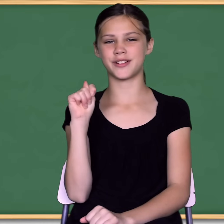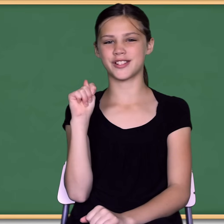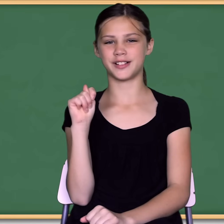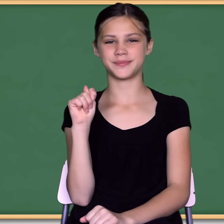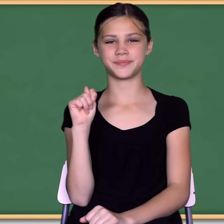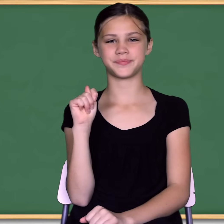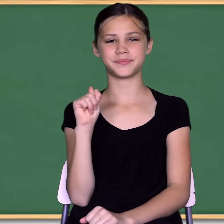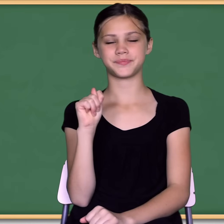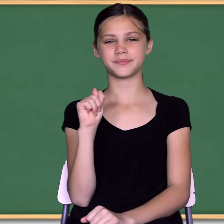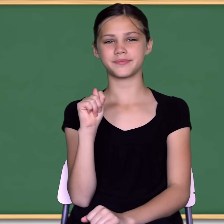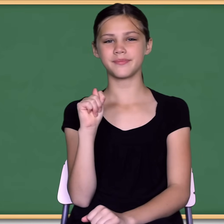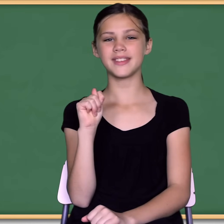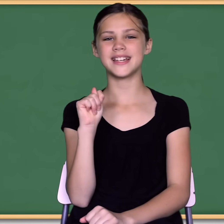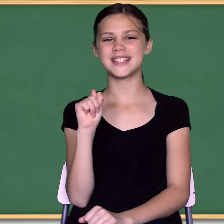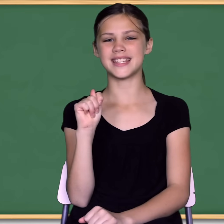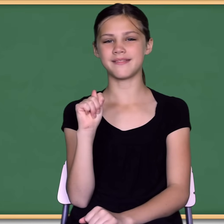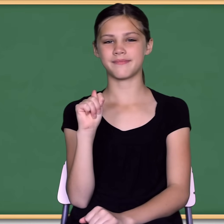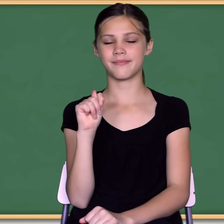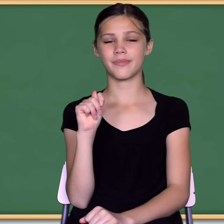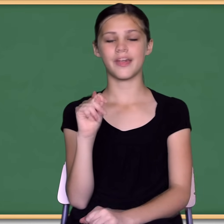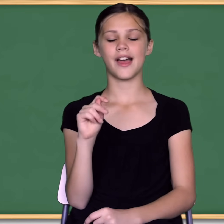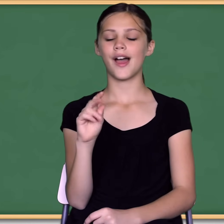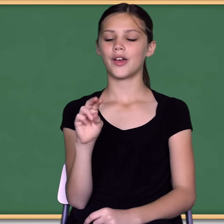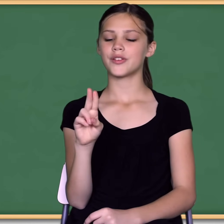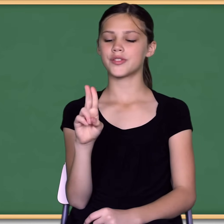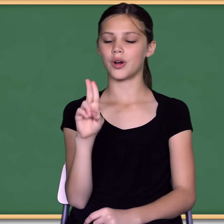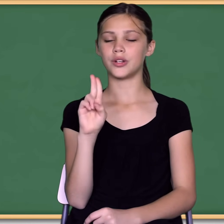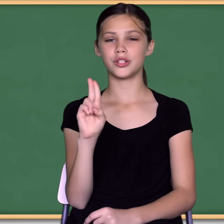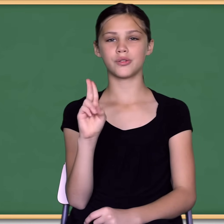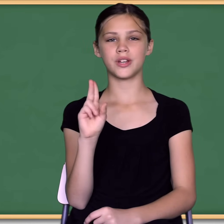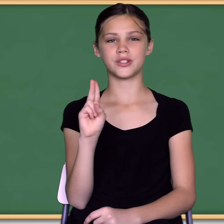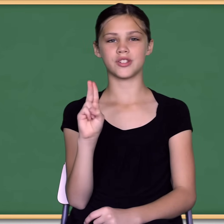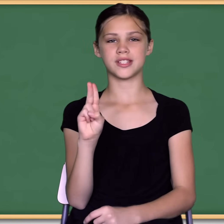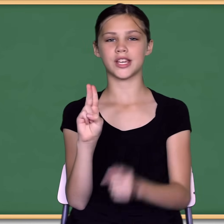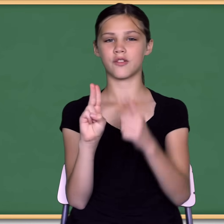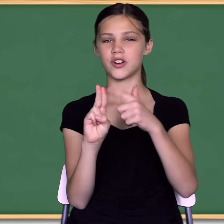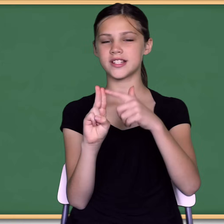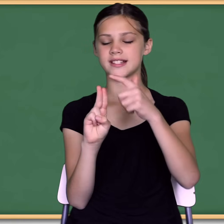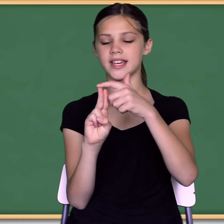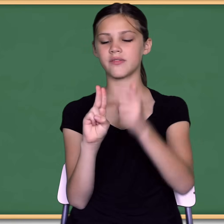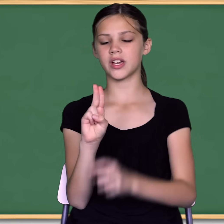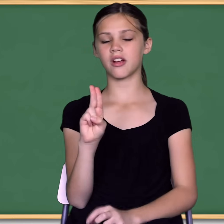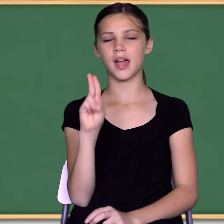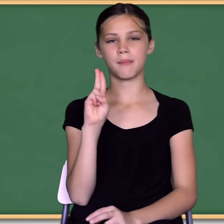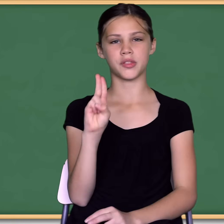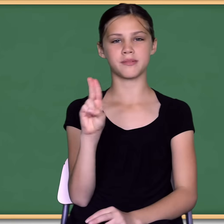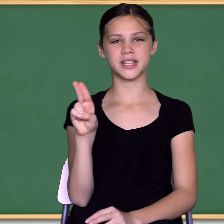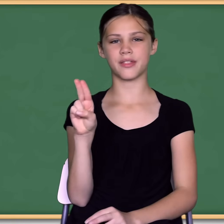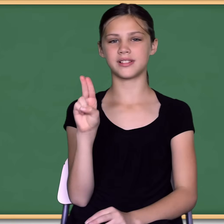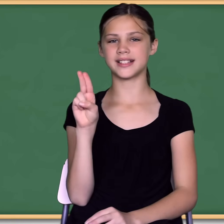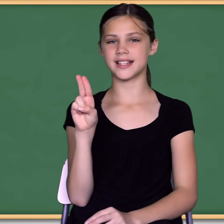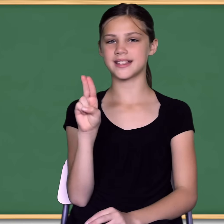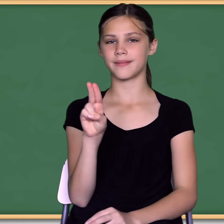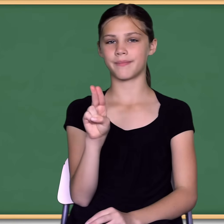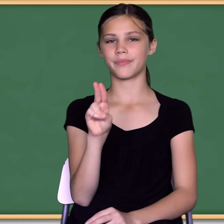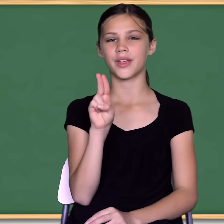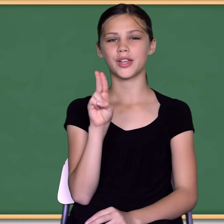its shell. T. So, U is you just take your first and second finger and put them together like this.